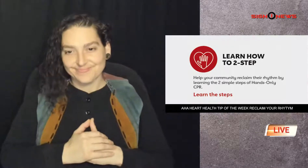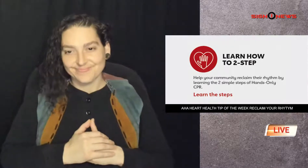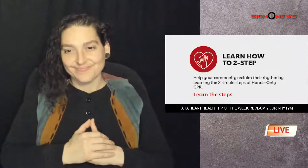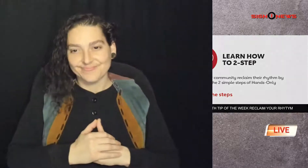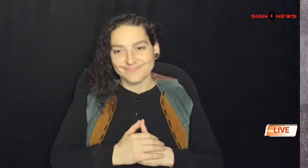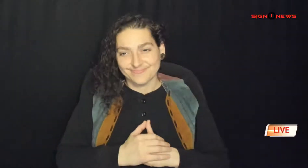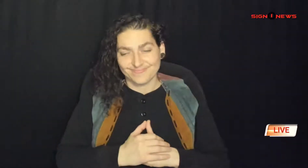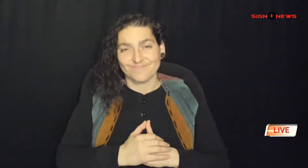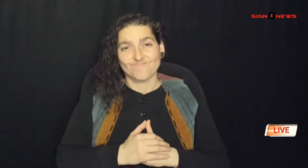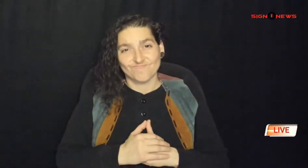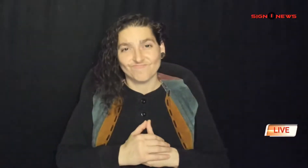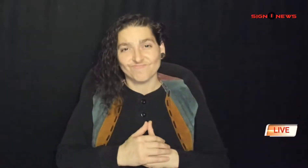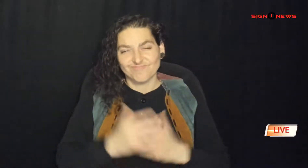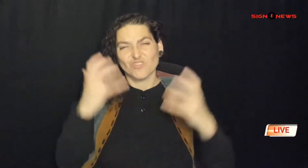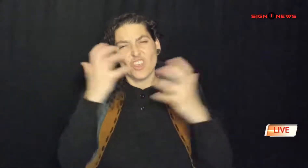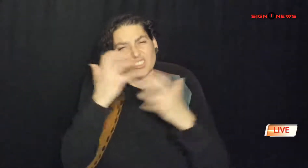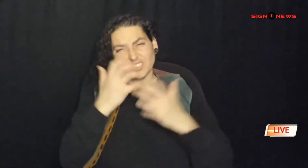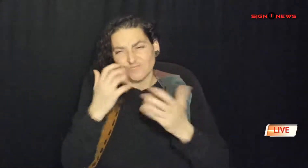Week.